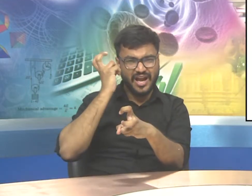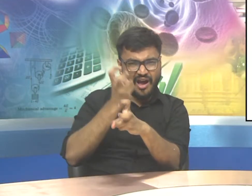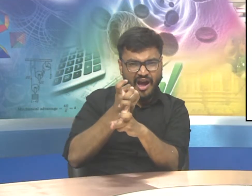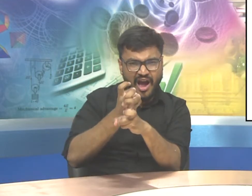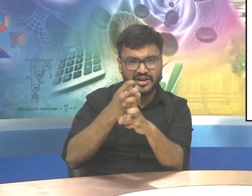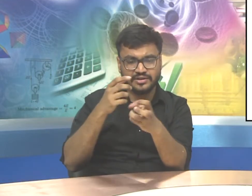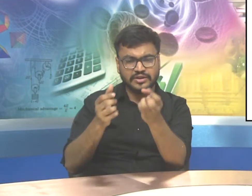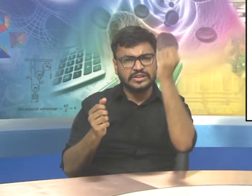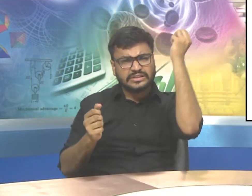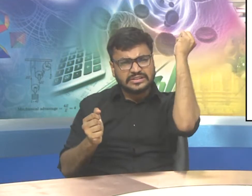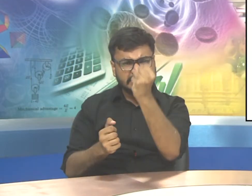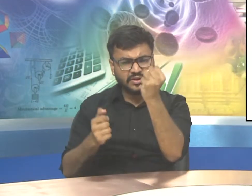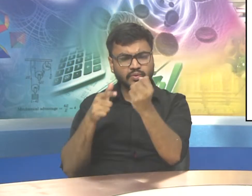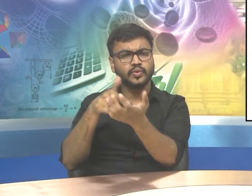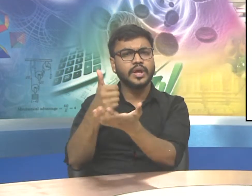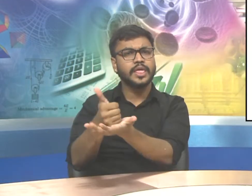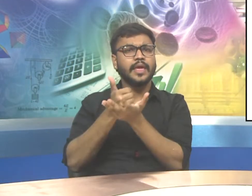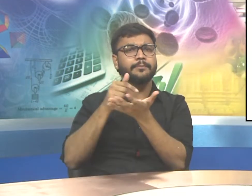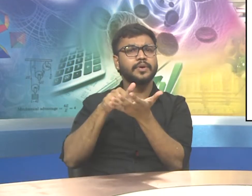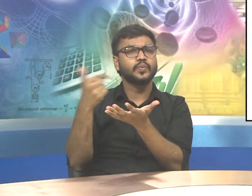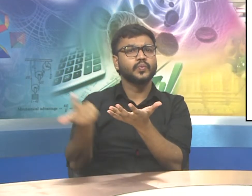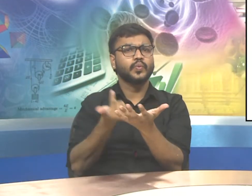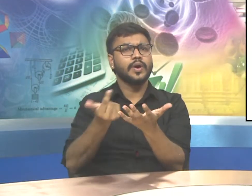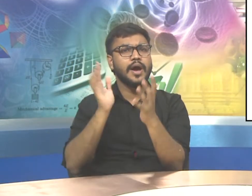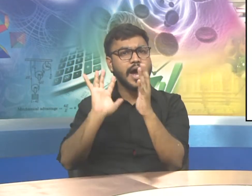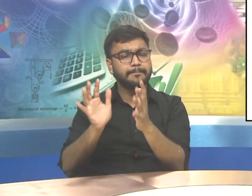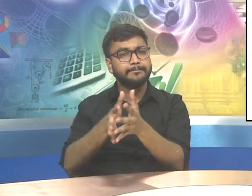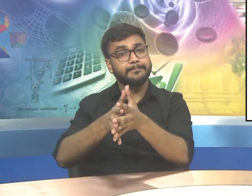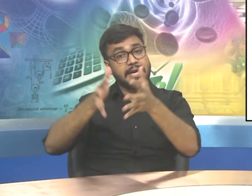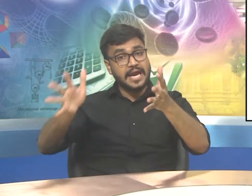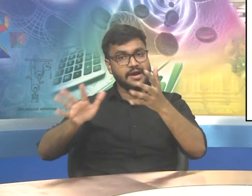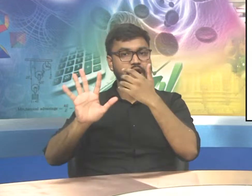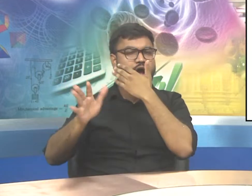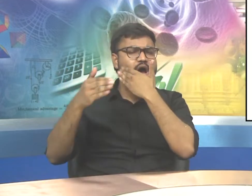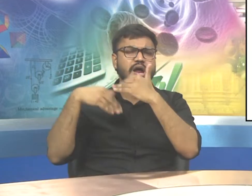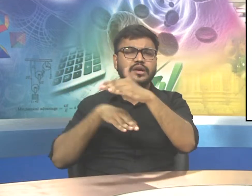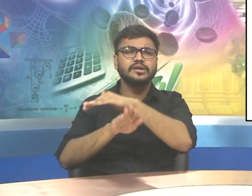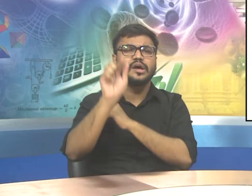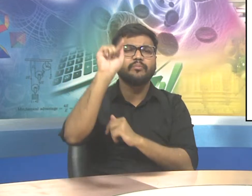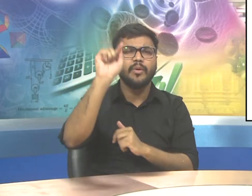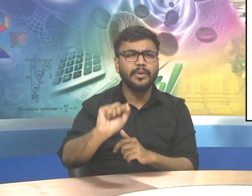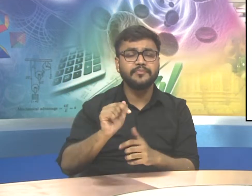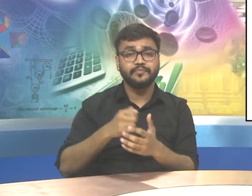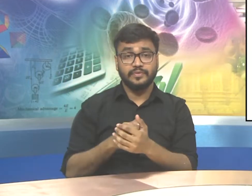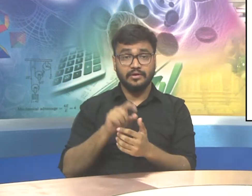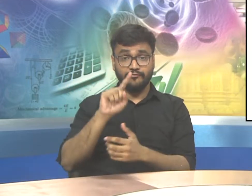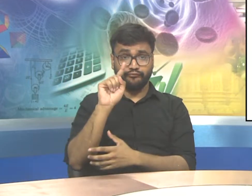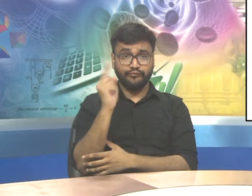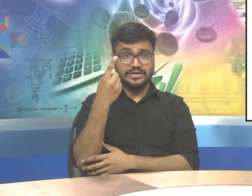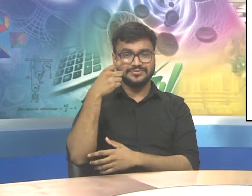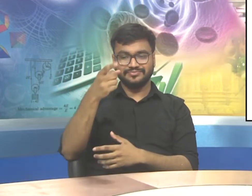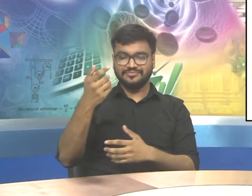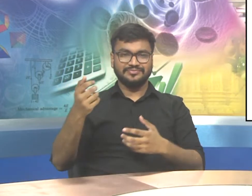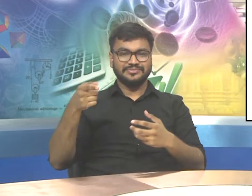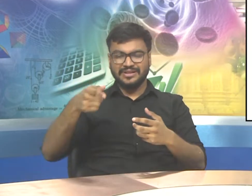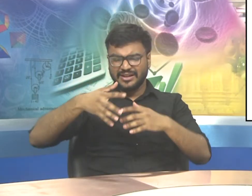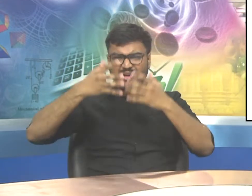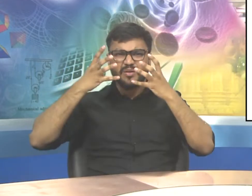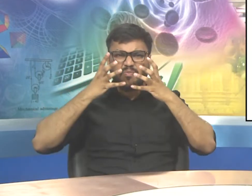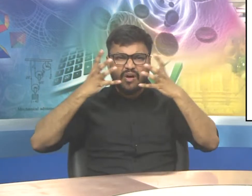These weapons help them hunt large animals such as